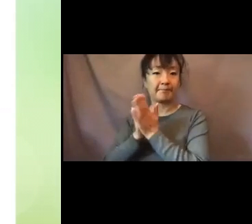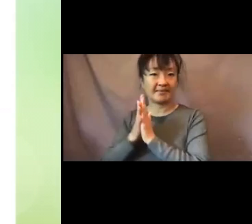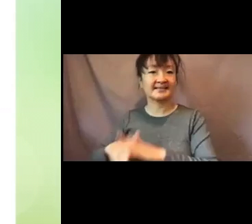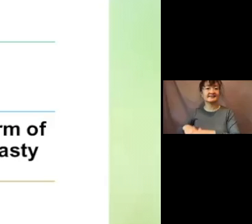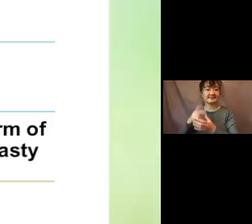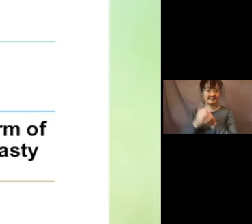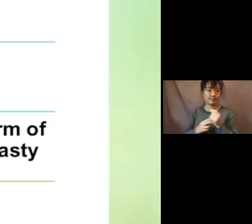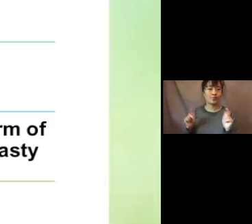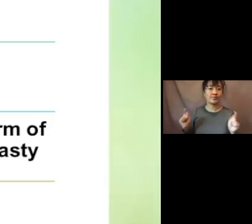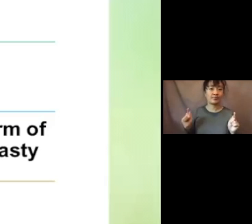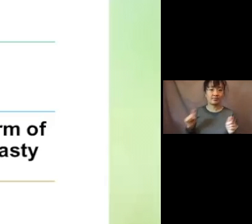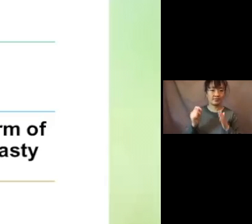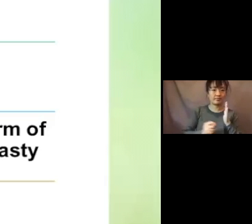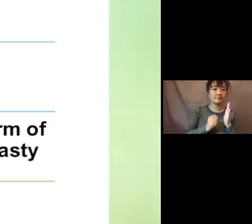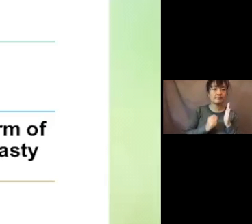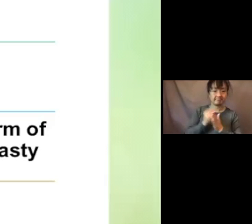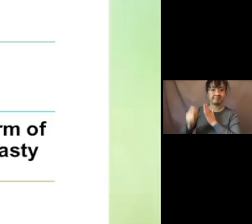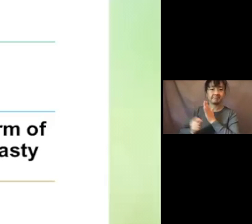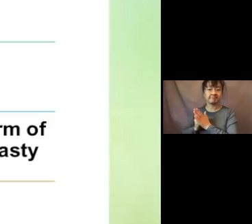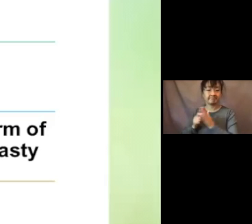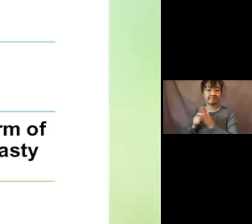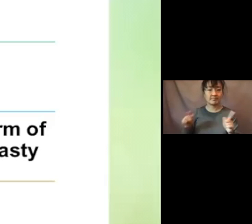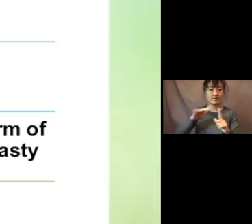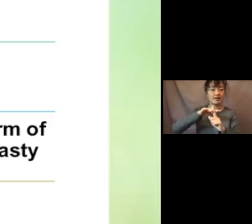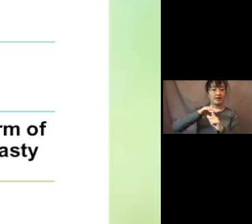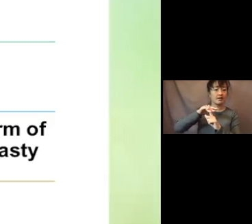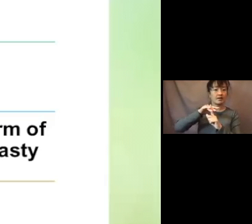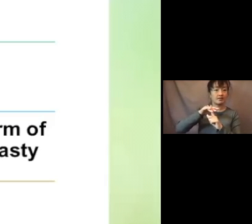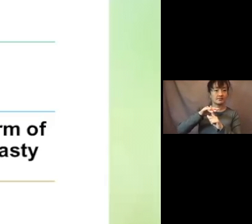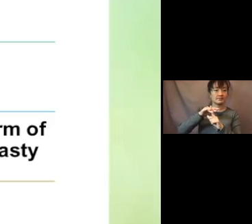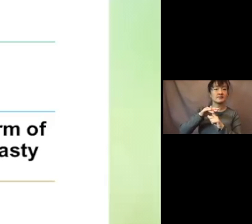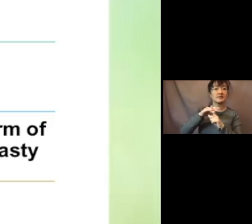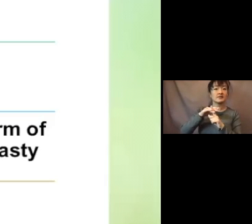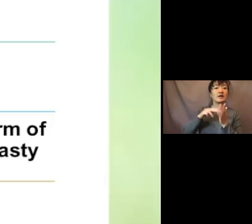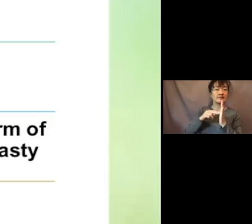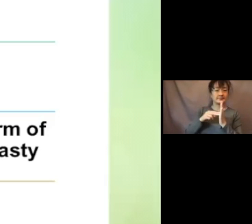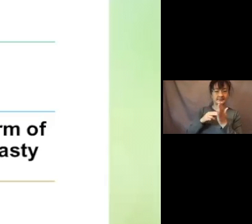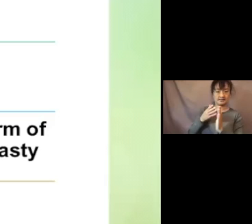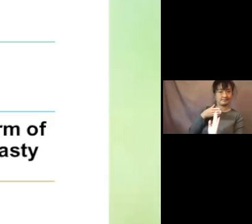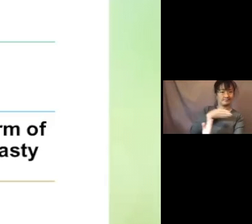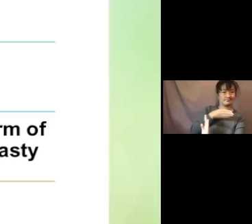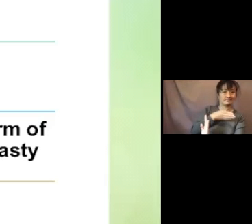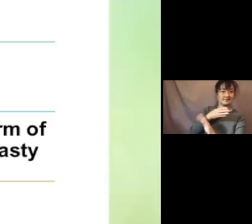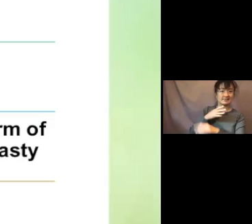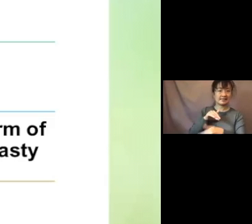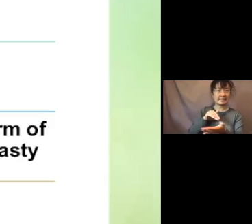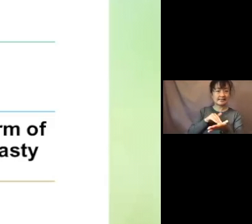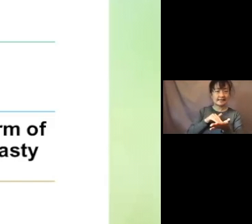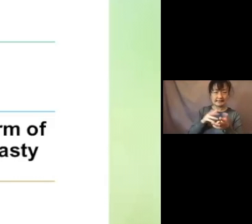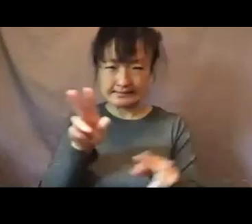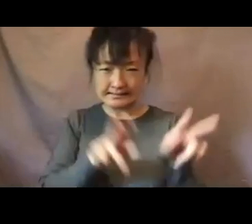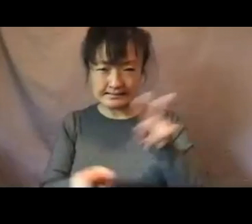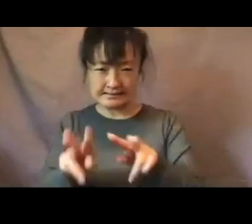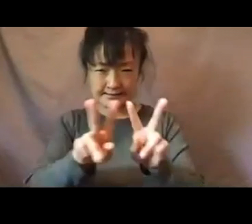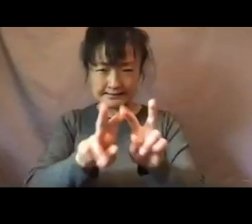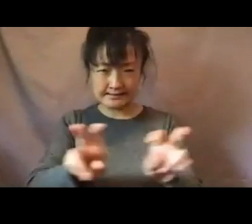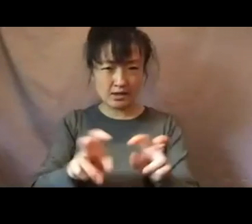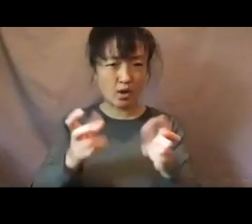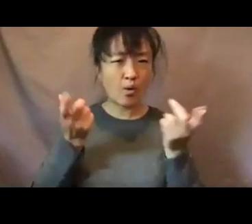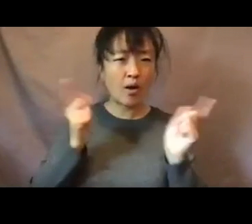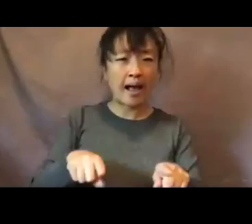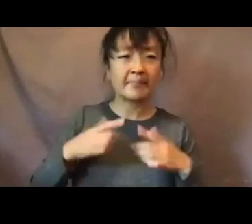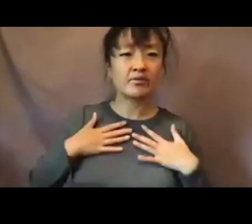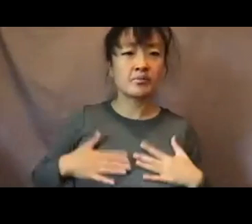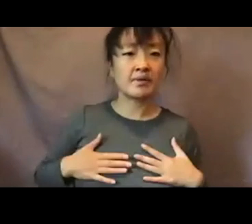These contexts allowed early doctors to think about what is happening to the body, and we use it in Western medical science